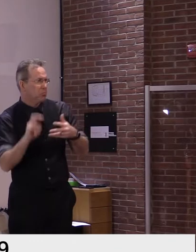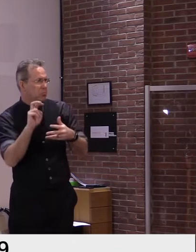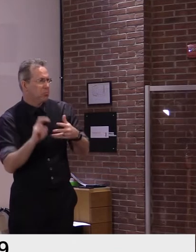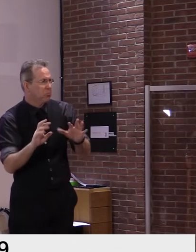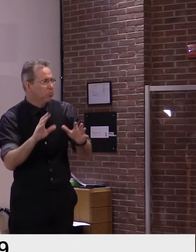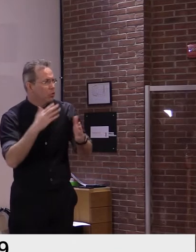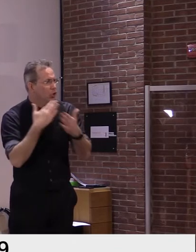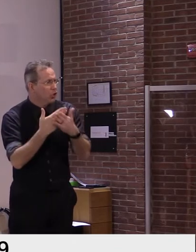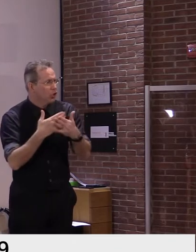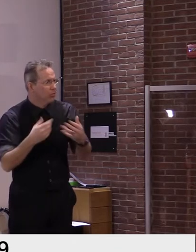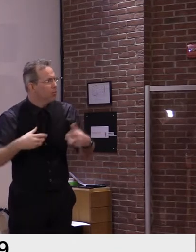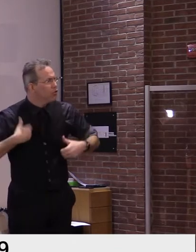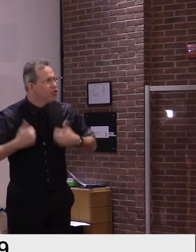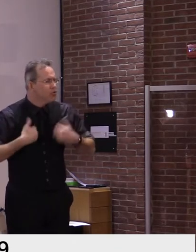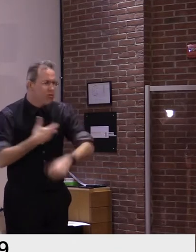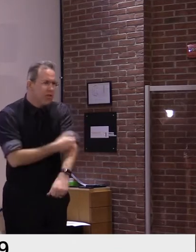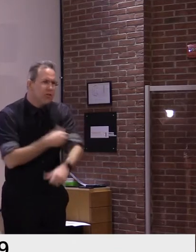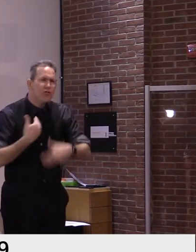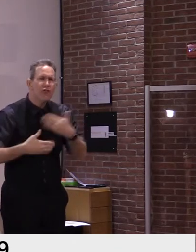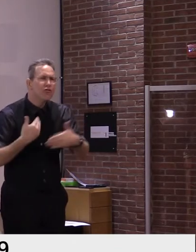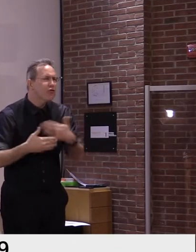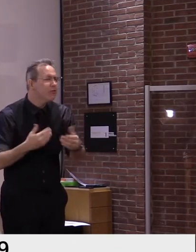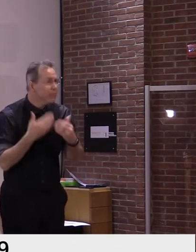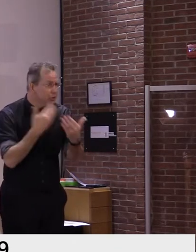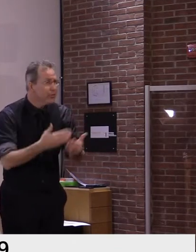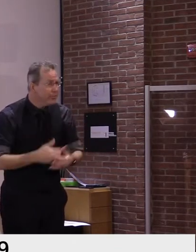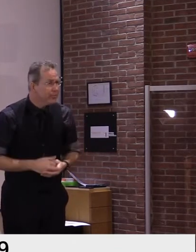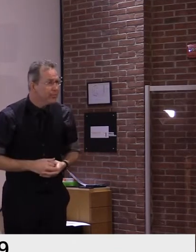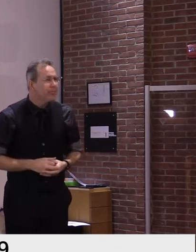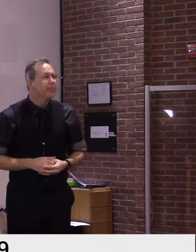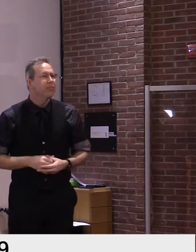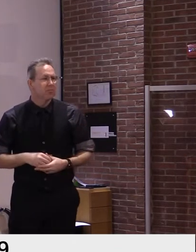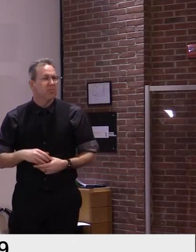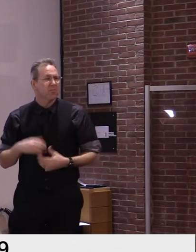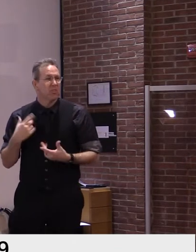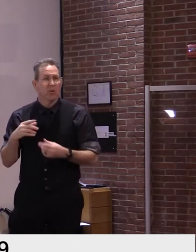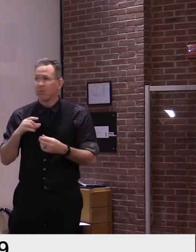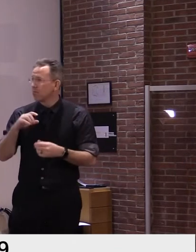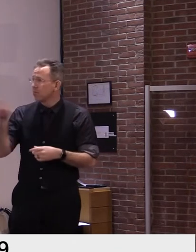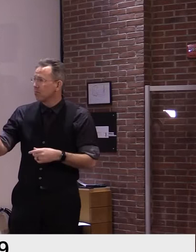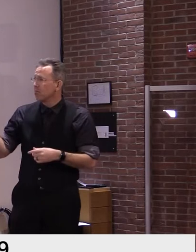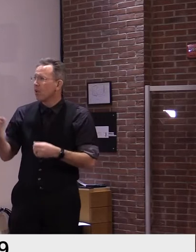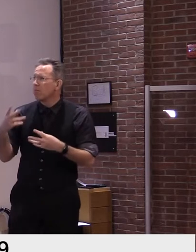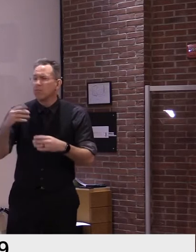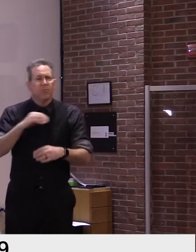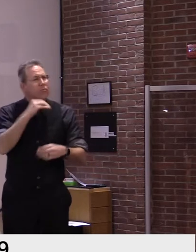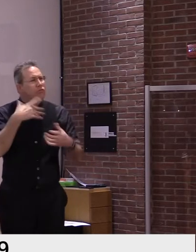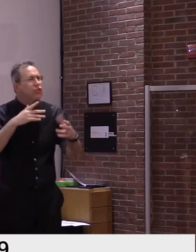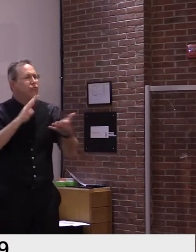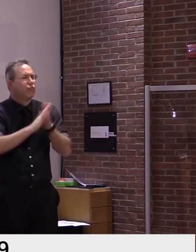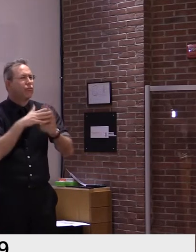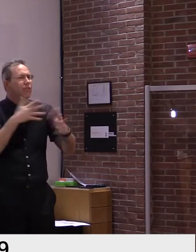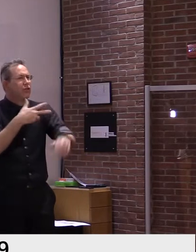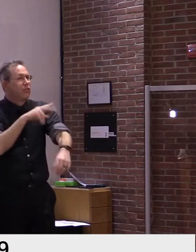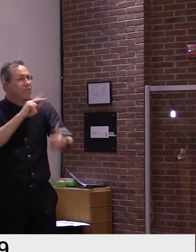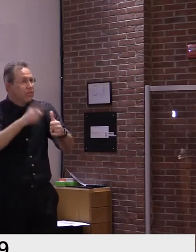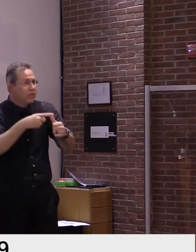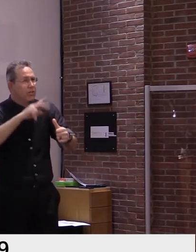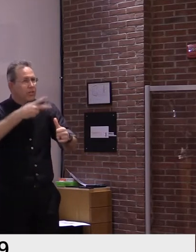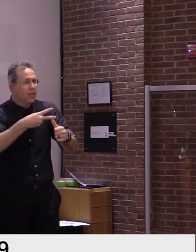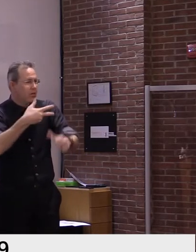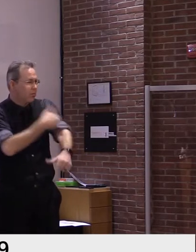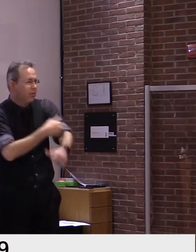at where we rank for the population that is fully vaccinated, Vermont continues to rank 9th nationally, with a little